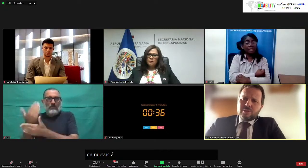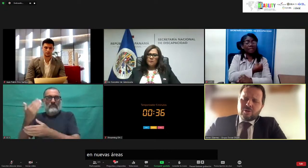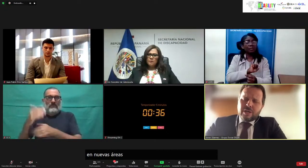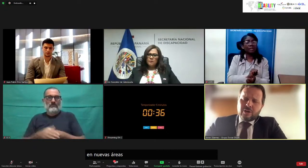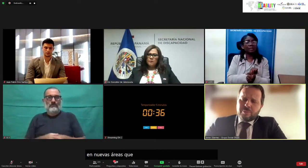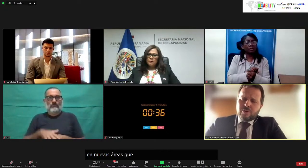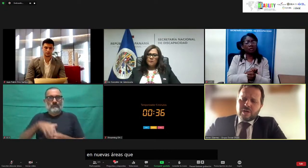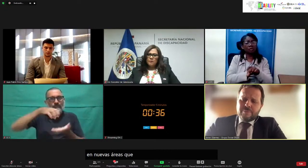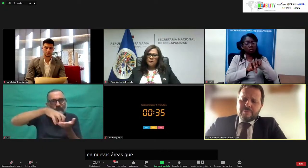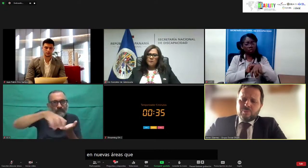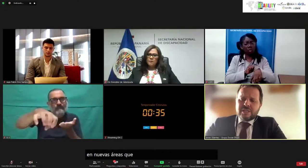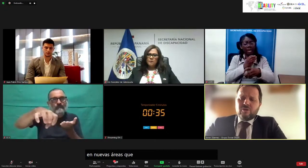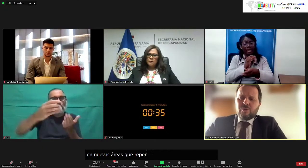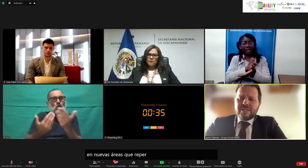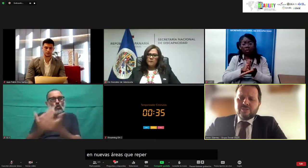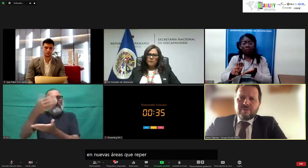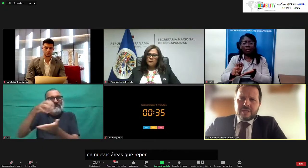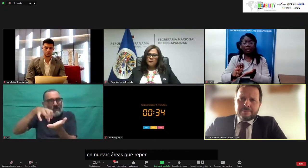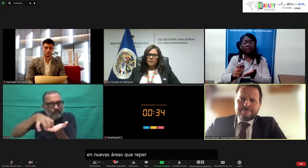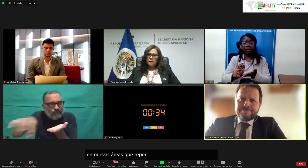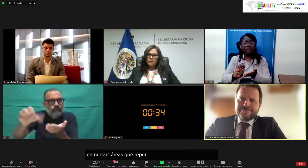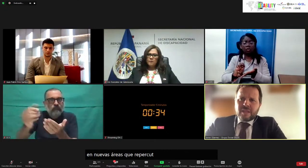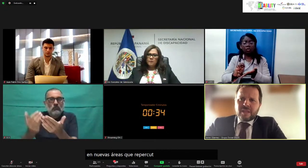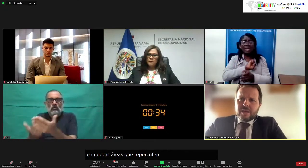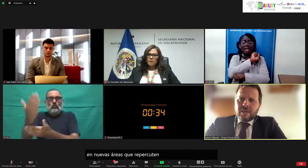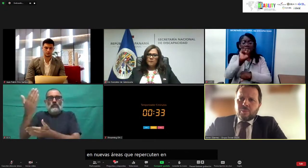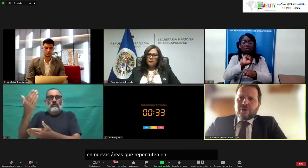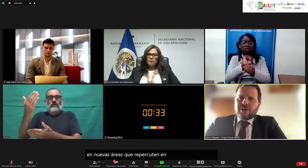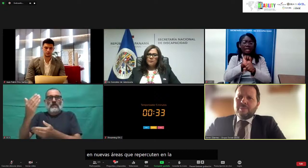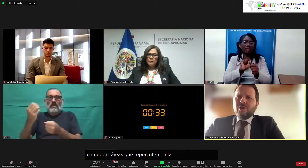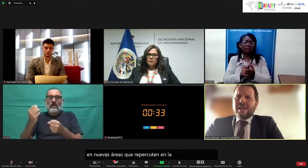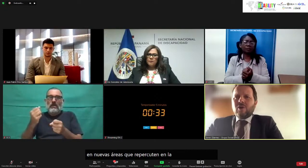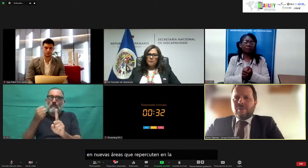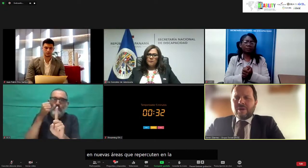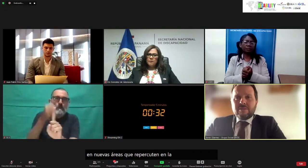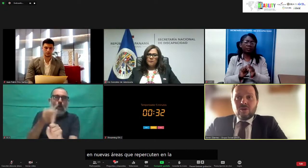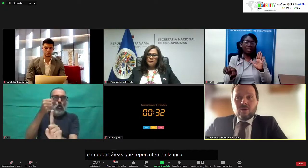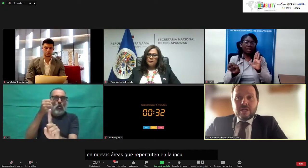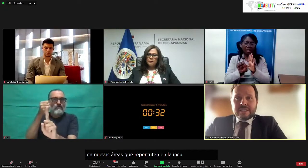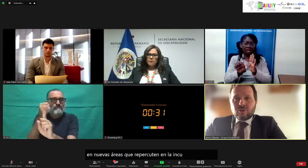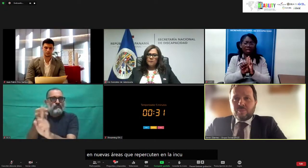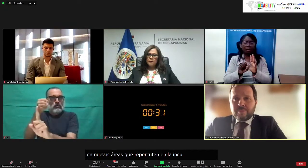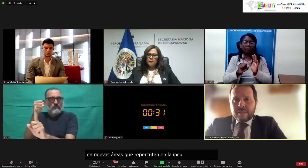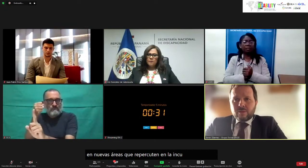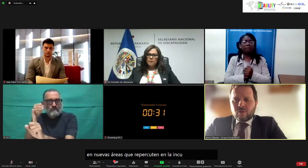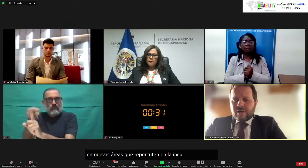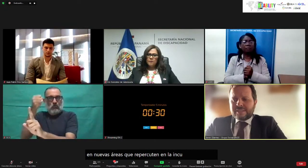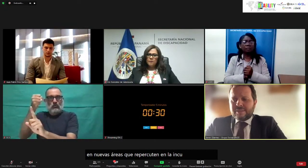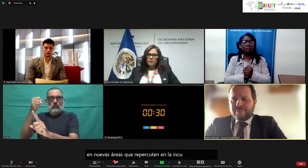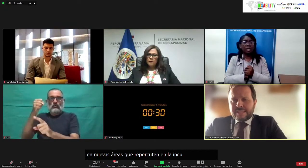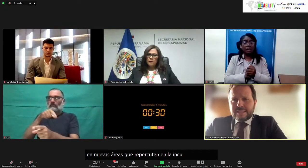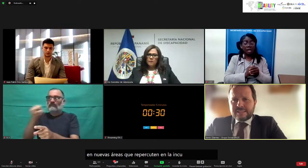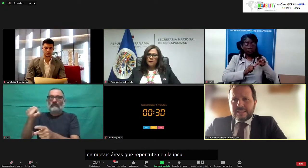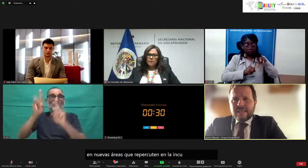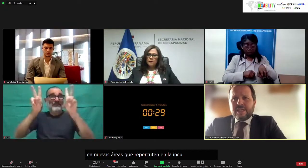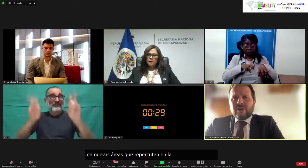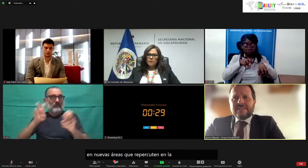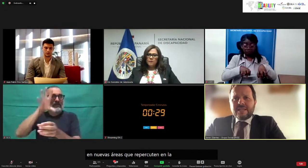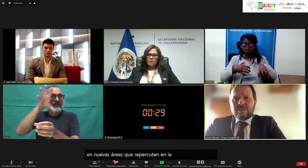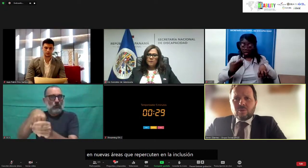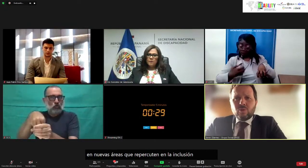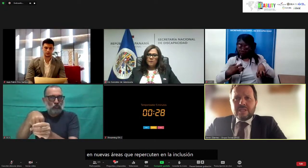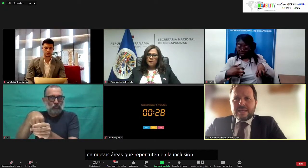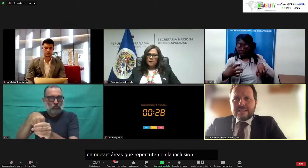persons with disabilities for example working on social economy for example in the cooperation with private